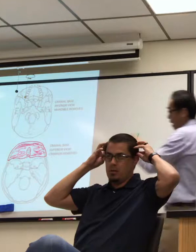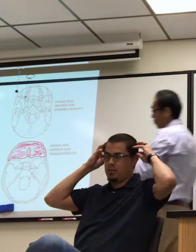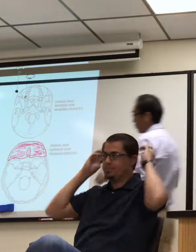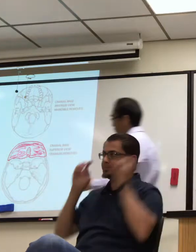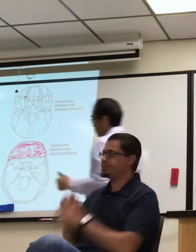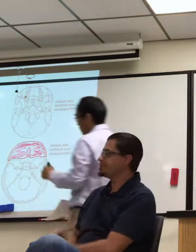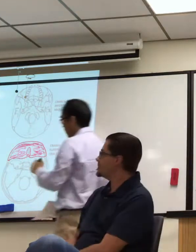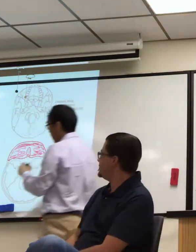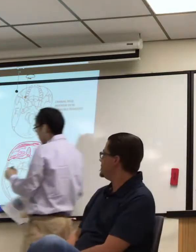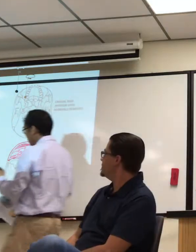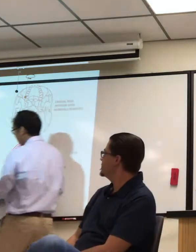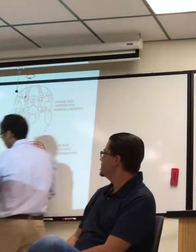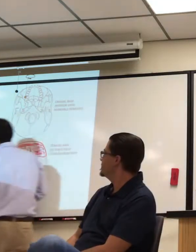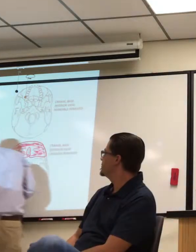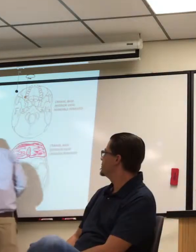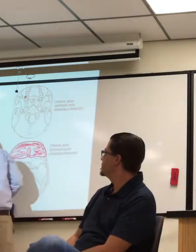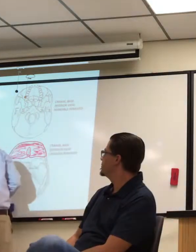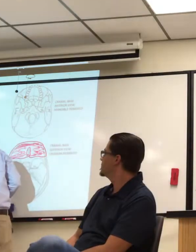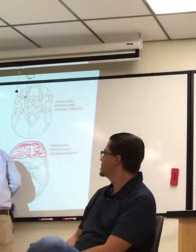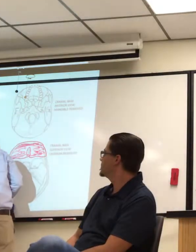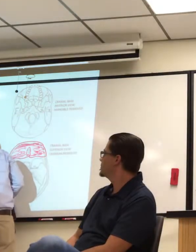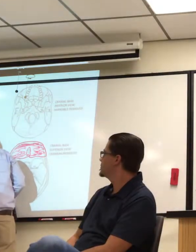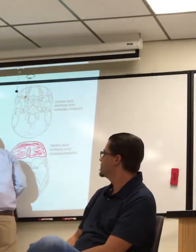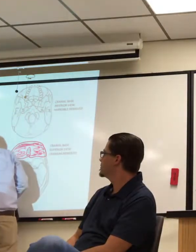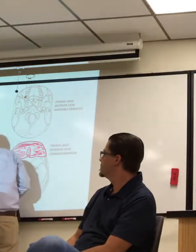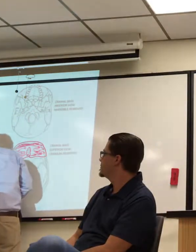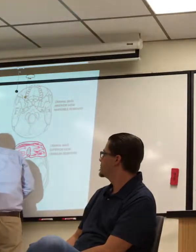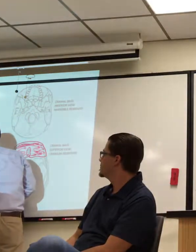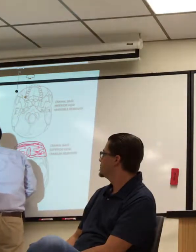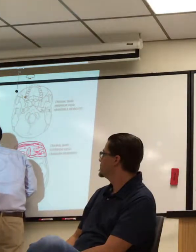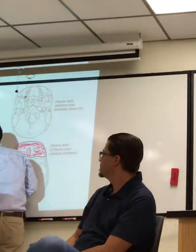from the lateral view, you can see it the best. So I'll kind of trace this bone out here.